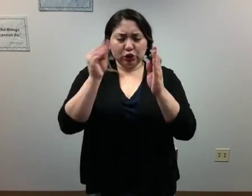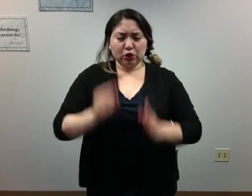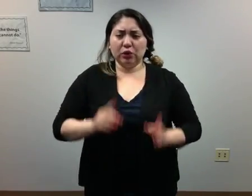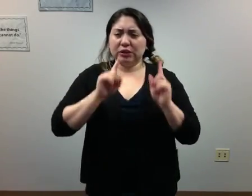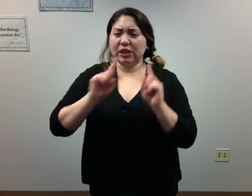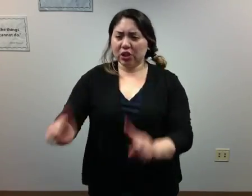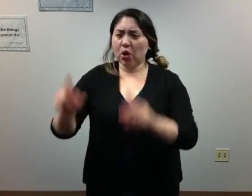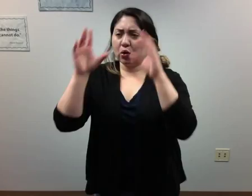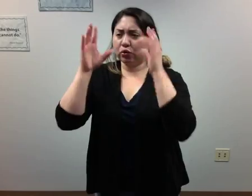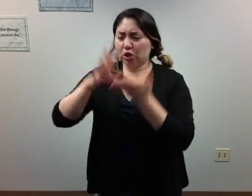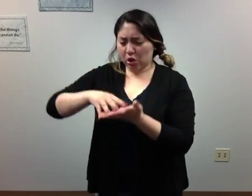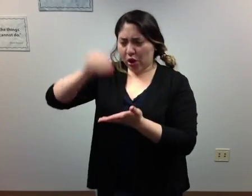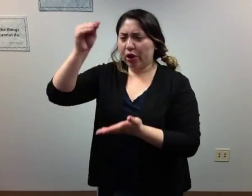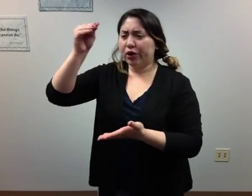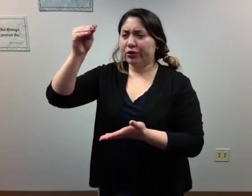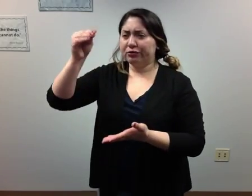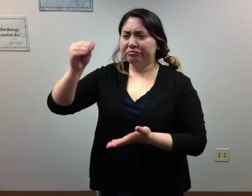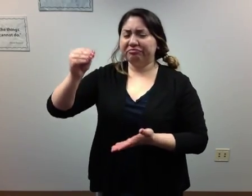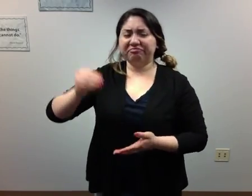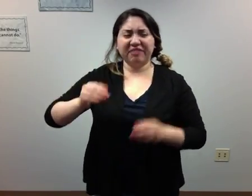teachers can teach.